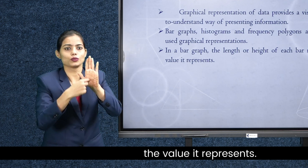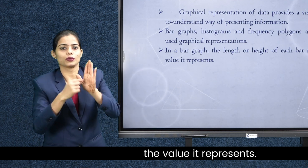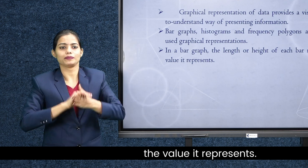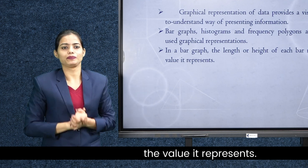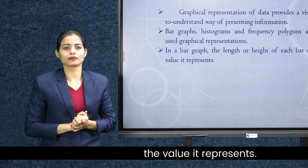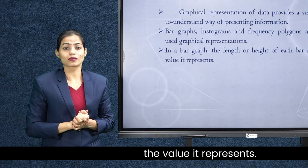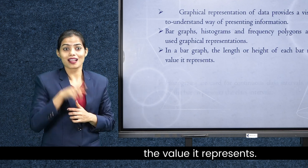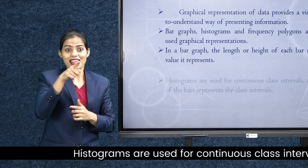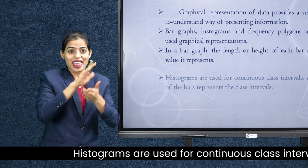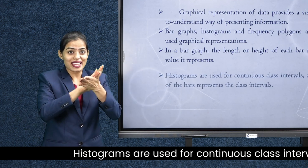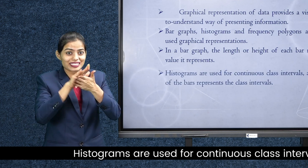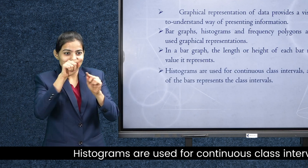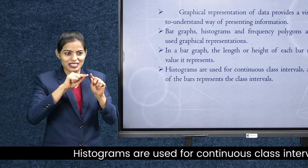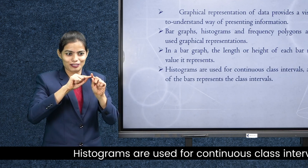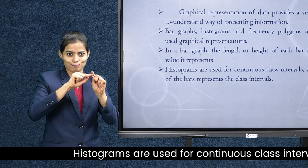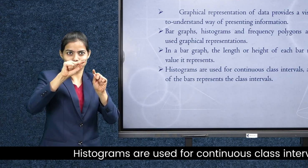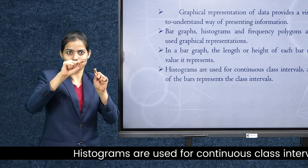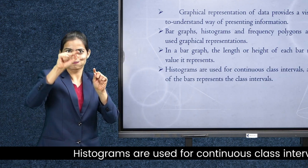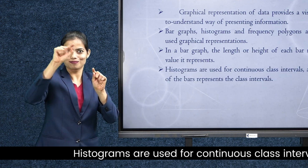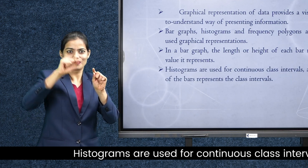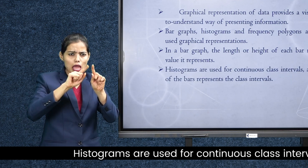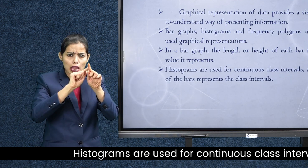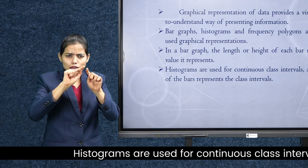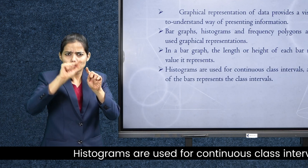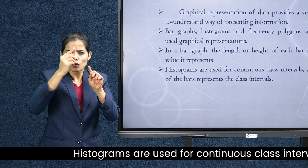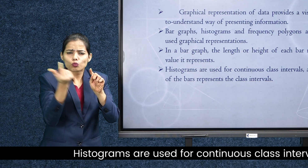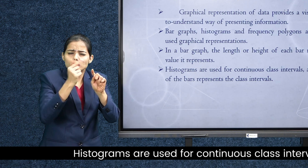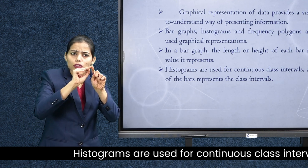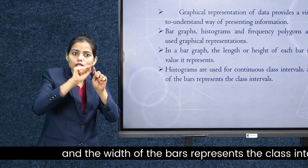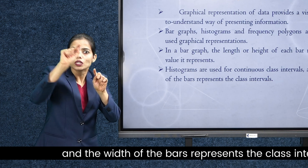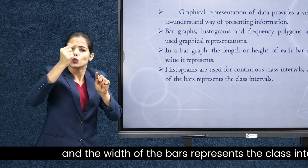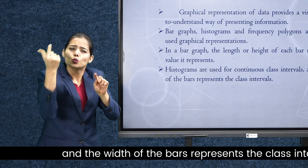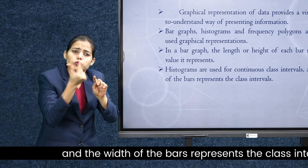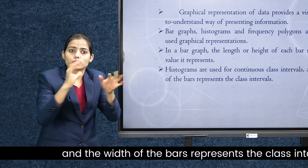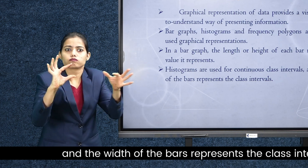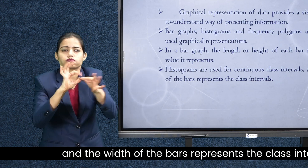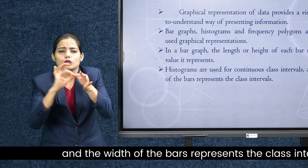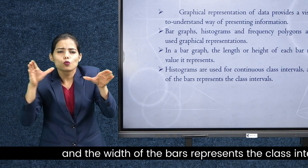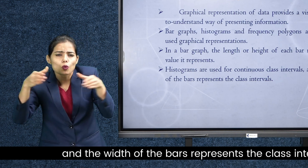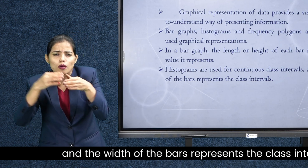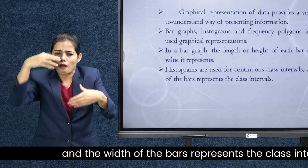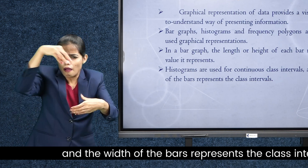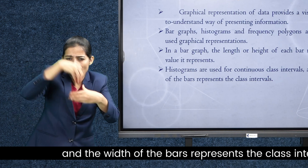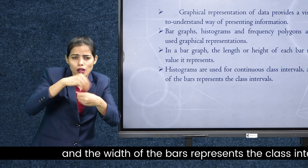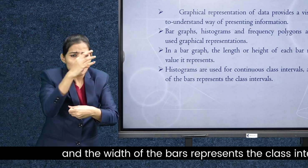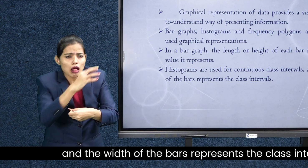Histograms are used for continuous class intervals and the width of the bar represent the